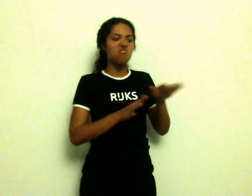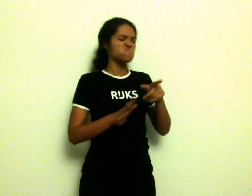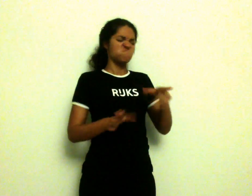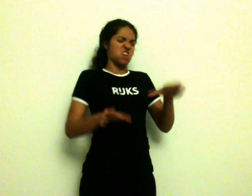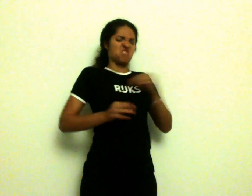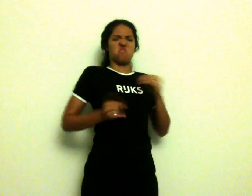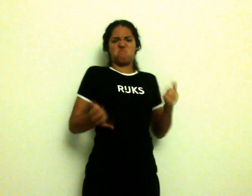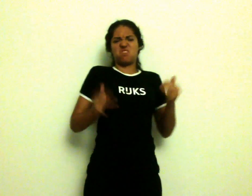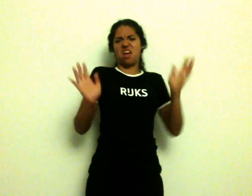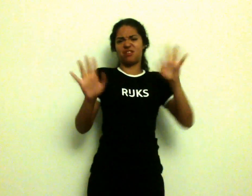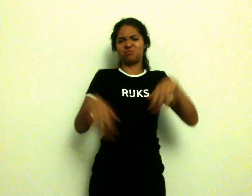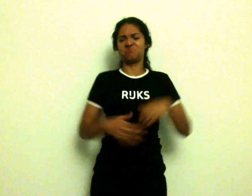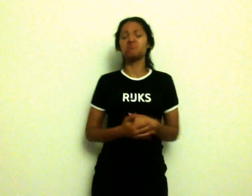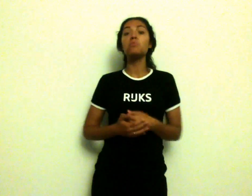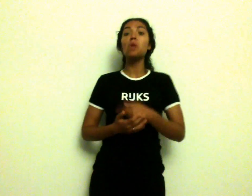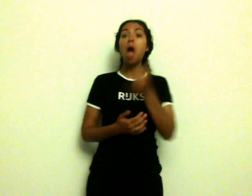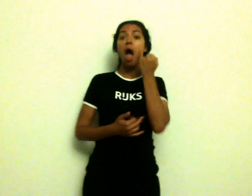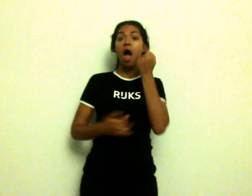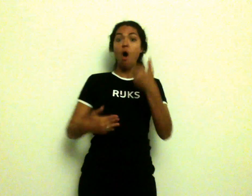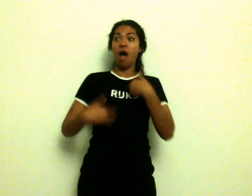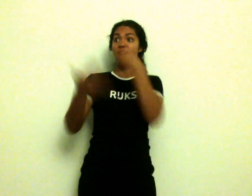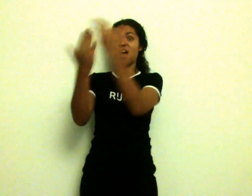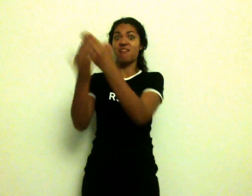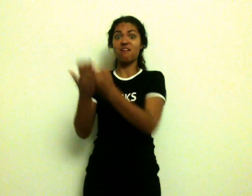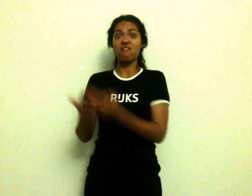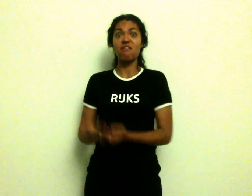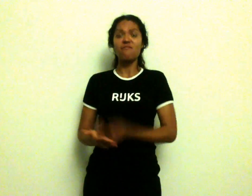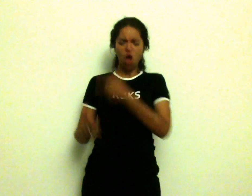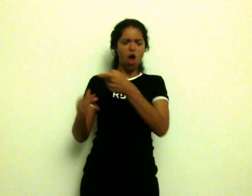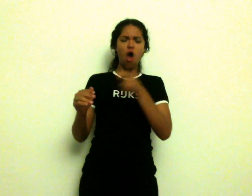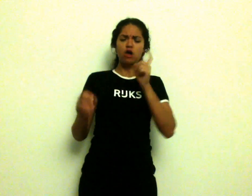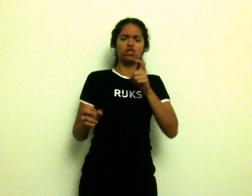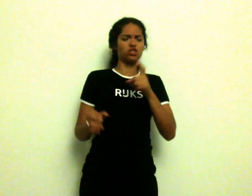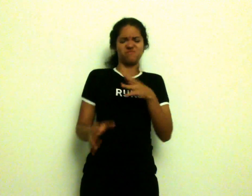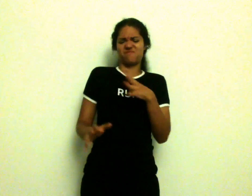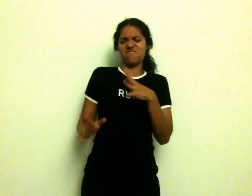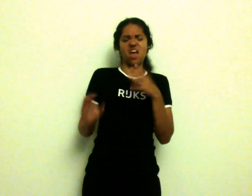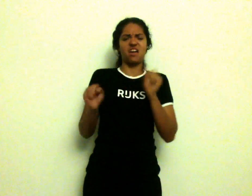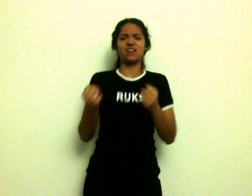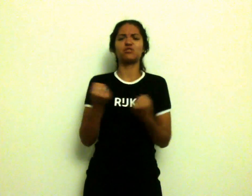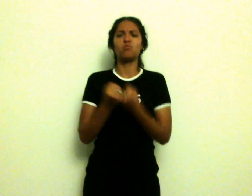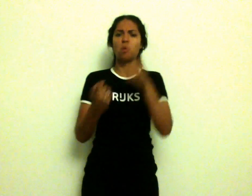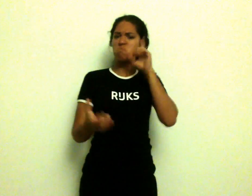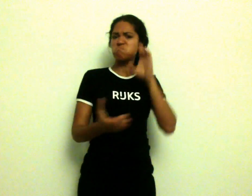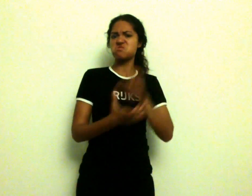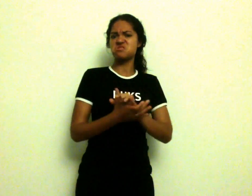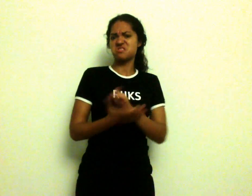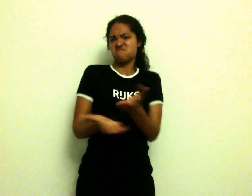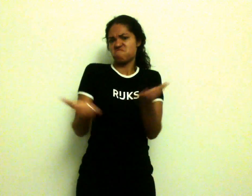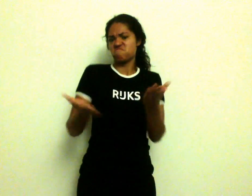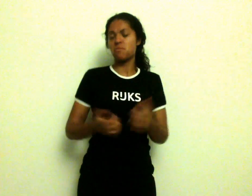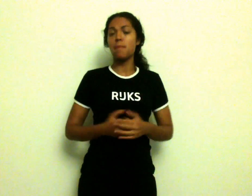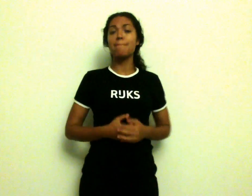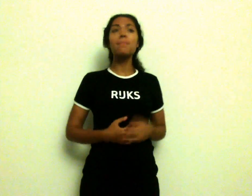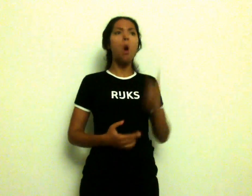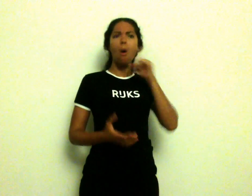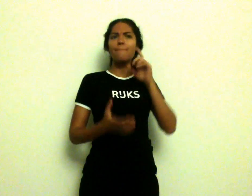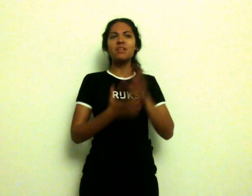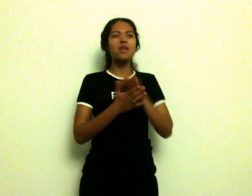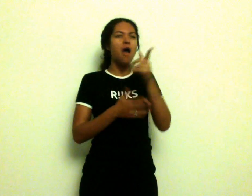despite evidence to the contrary. The evidence must be investigated, and you can prove anything with evidence. We believe there's something in horoscopes, UFOs,